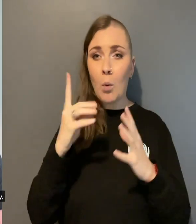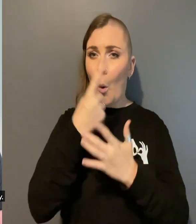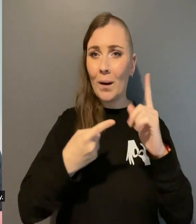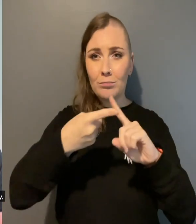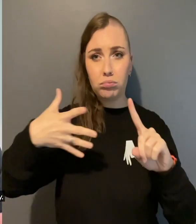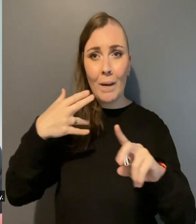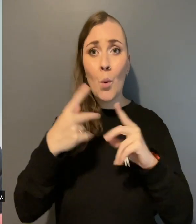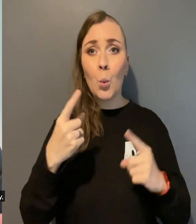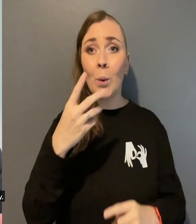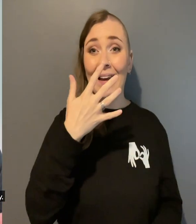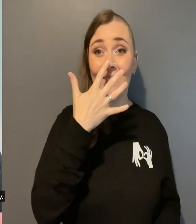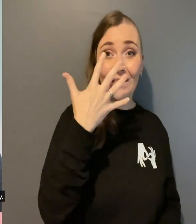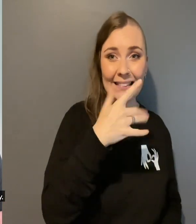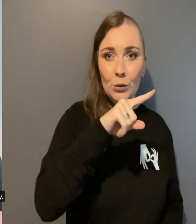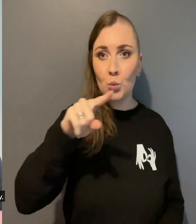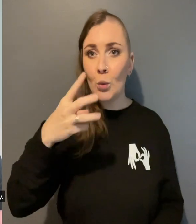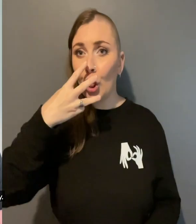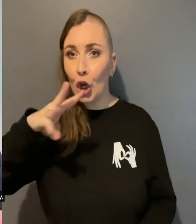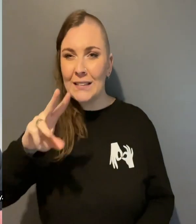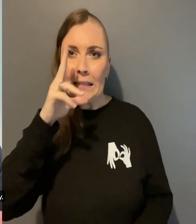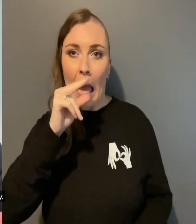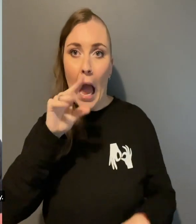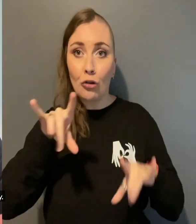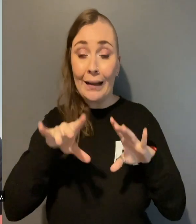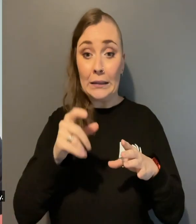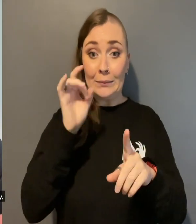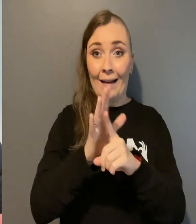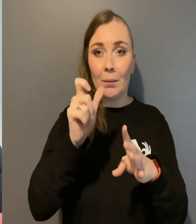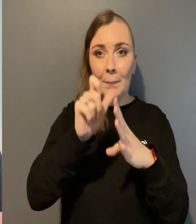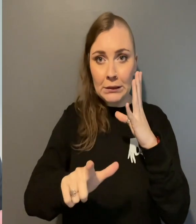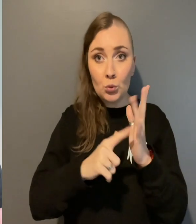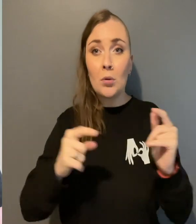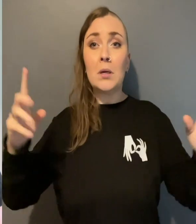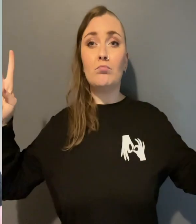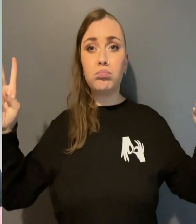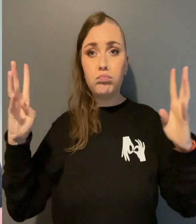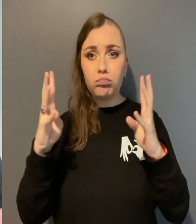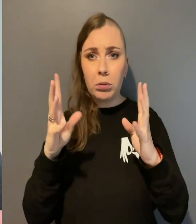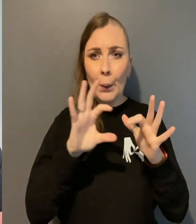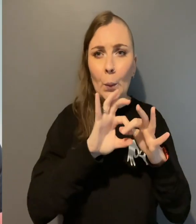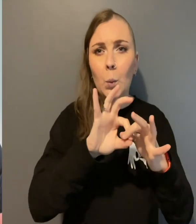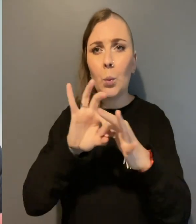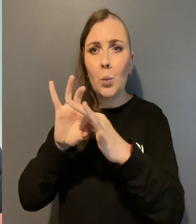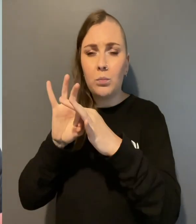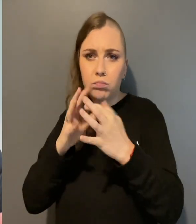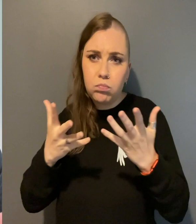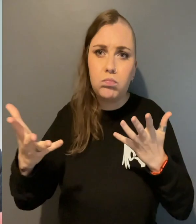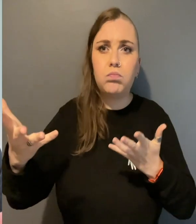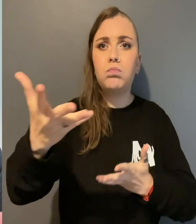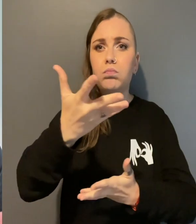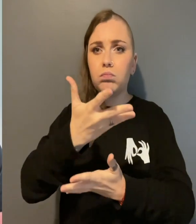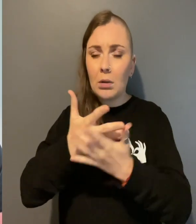for young Australians aged between 15 and 30 who live in the disability to come together to connect to discuss